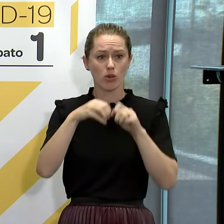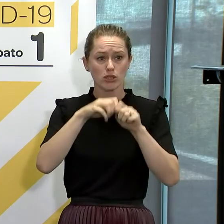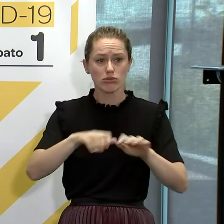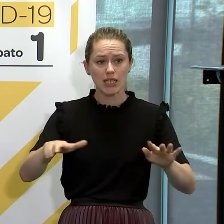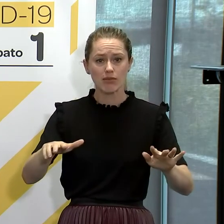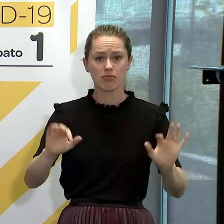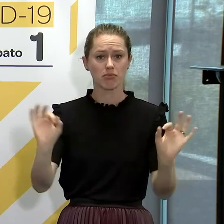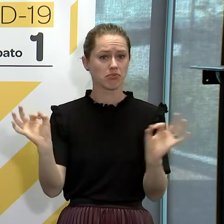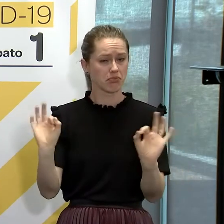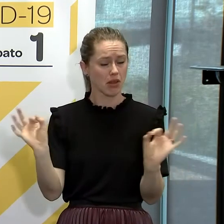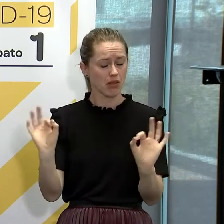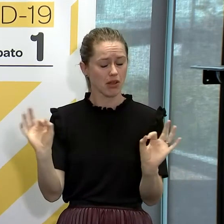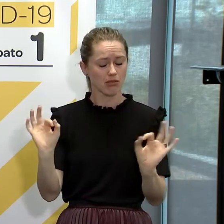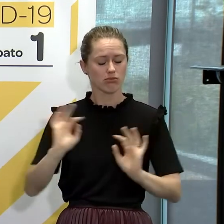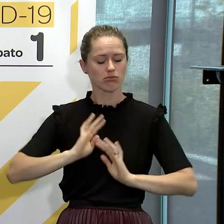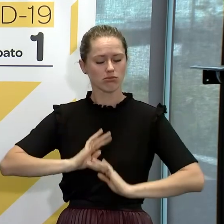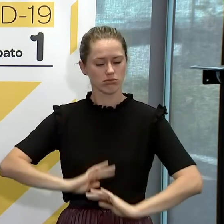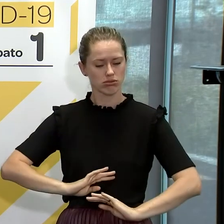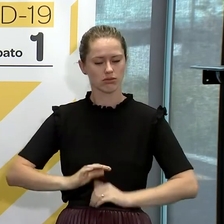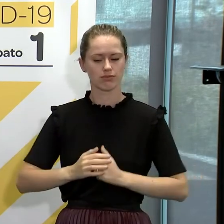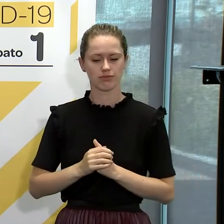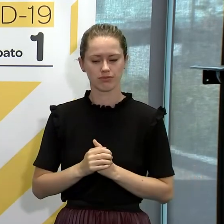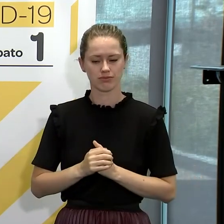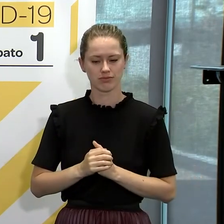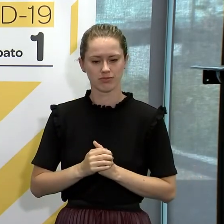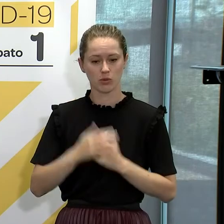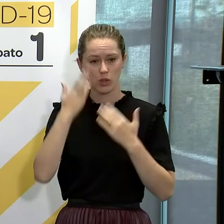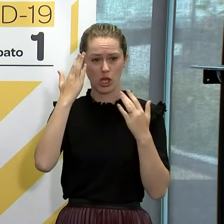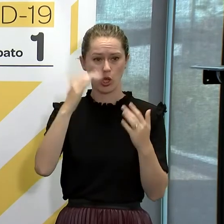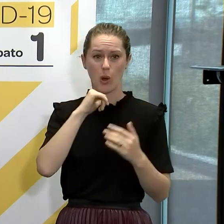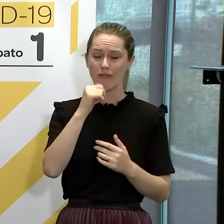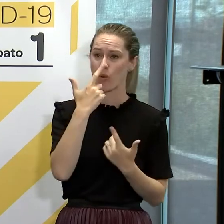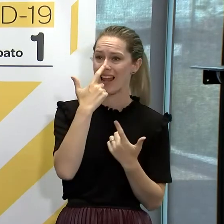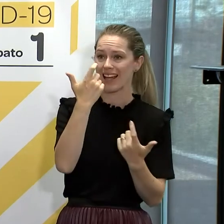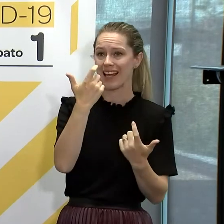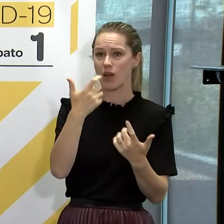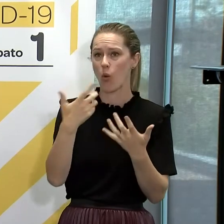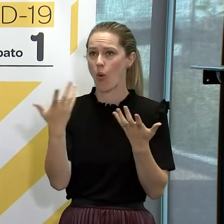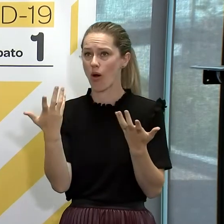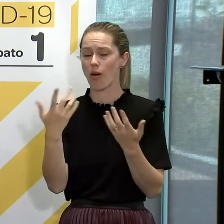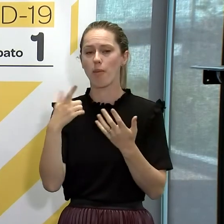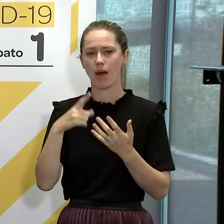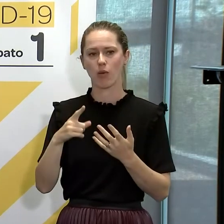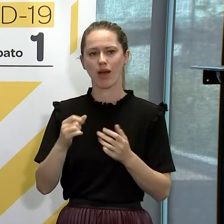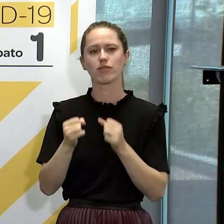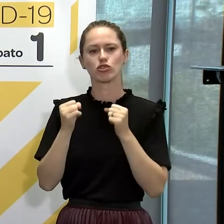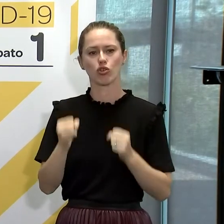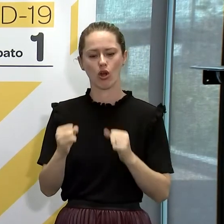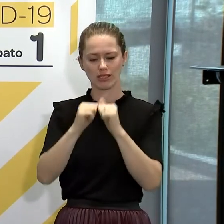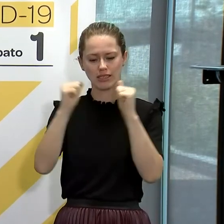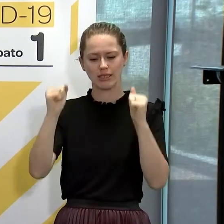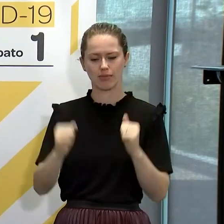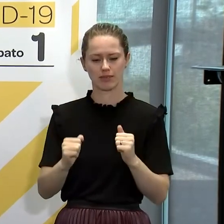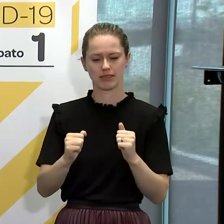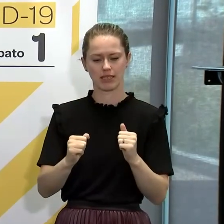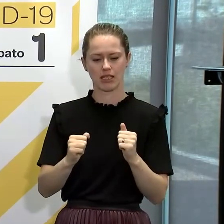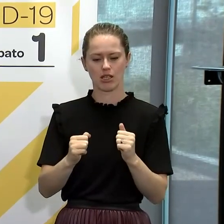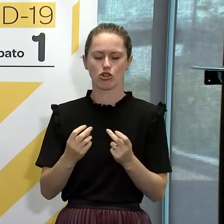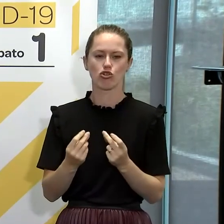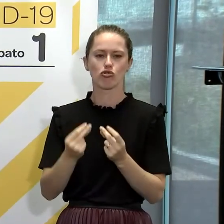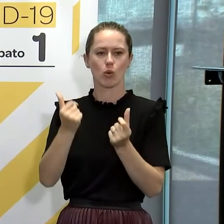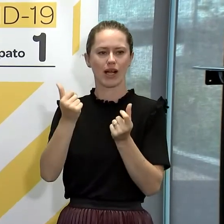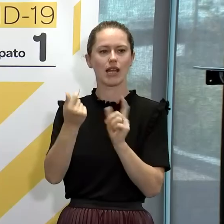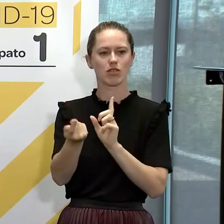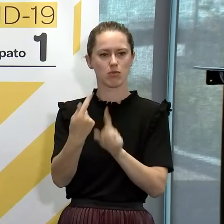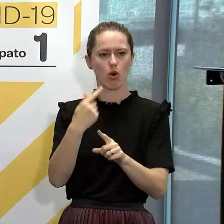cases in the community. We don't know if that's luck. But we certainly have very strong systems to be able to rapidly